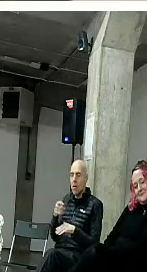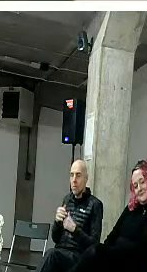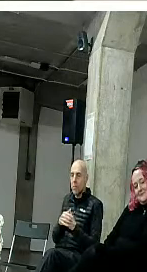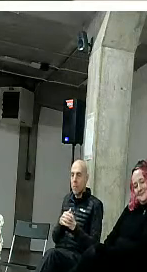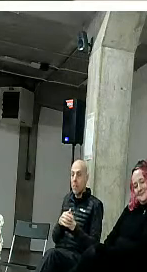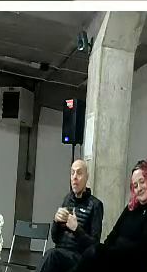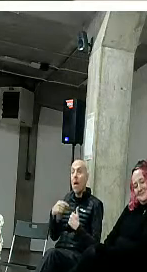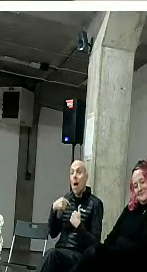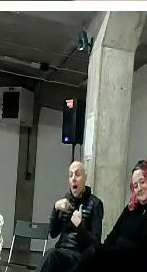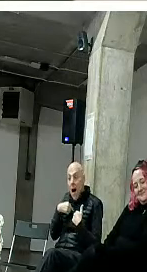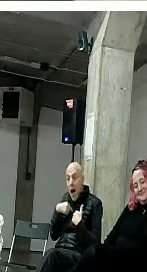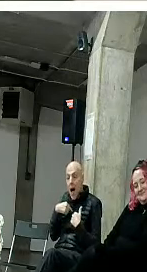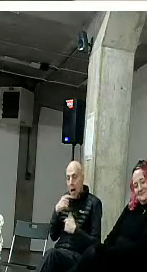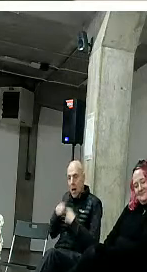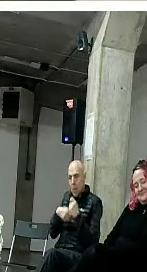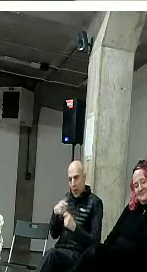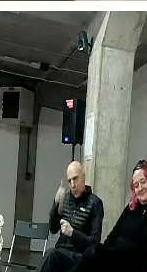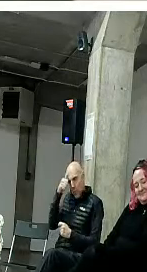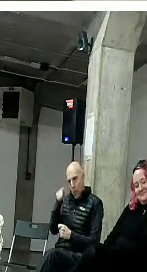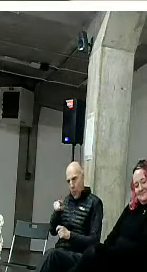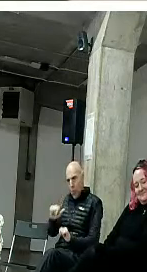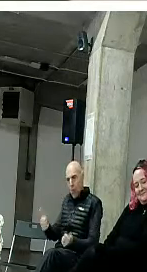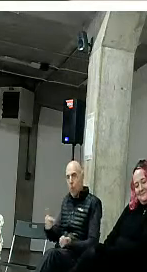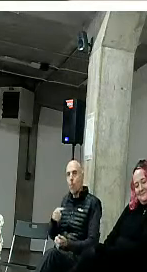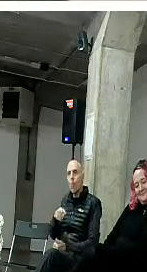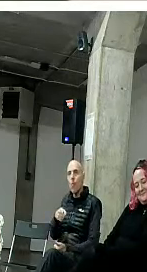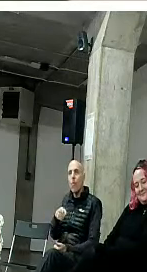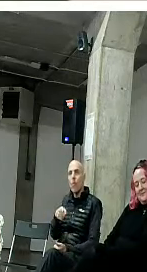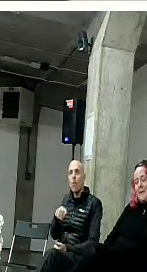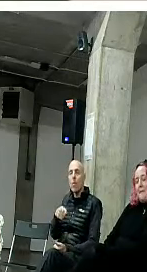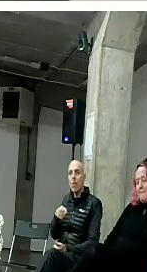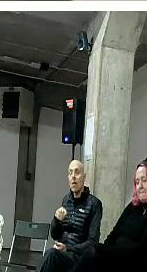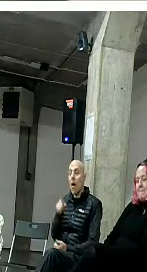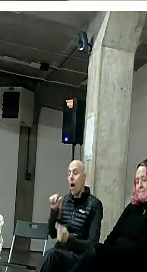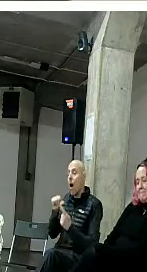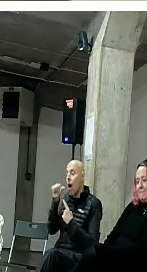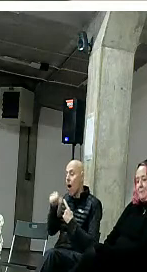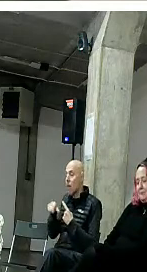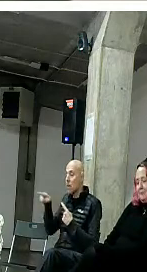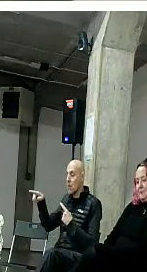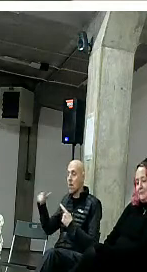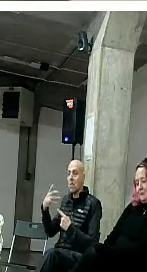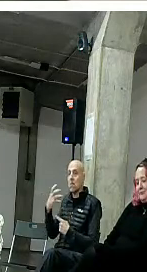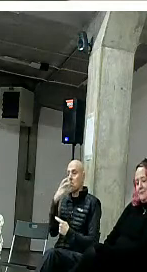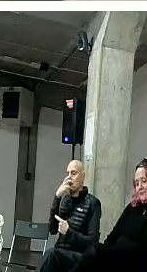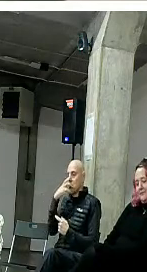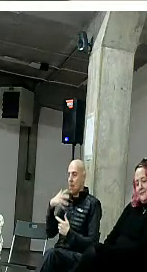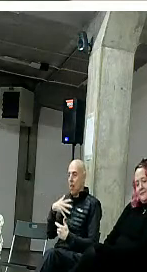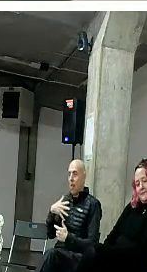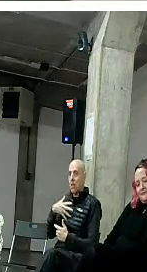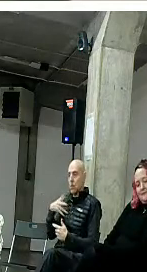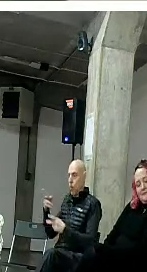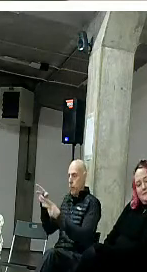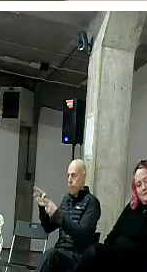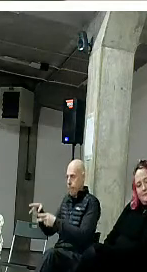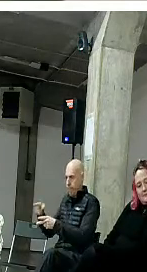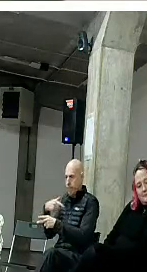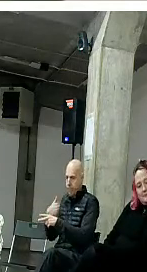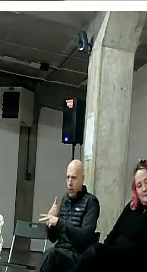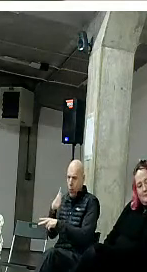I got to know Inquest the day after we turned off the life support machine. We went to church, and it's